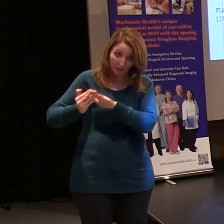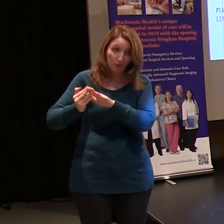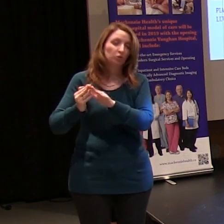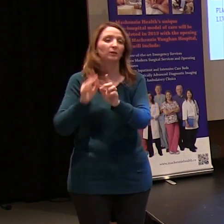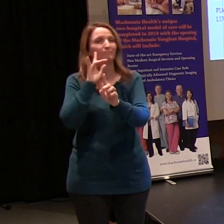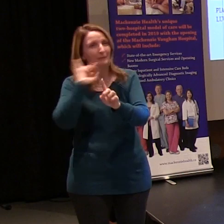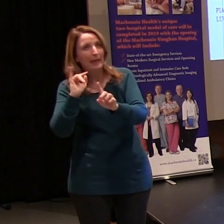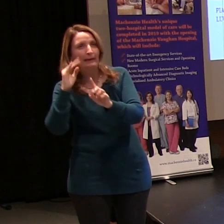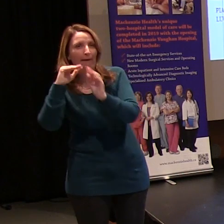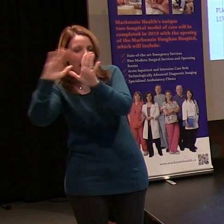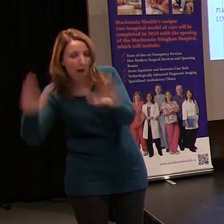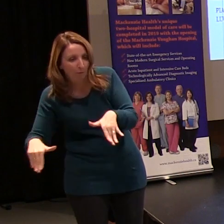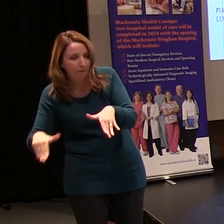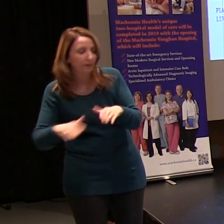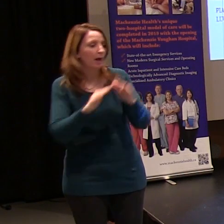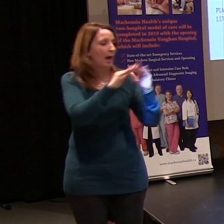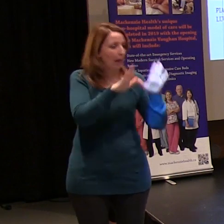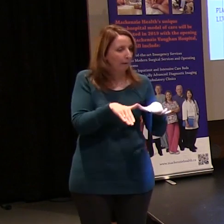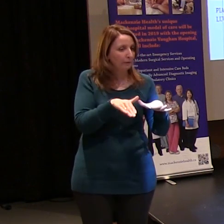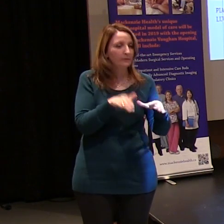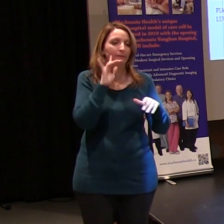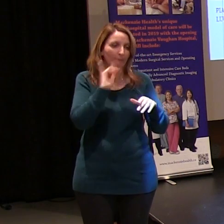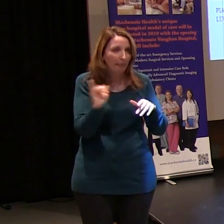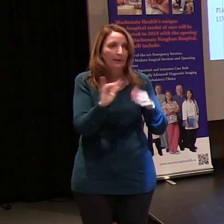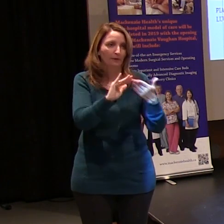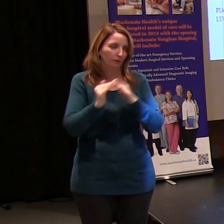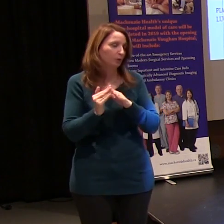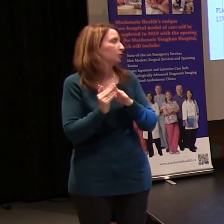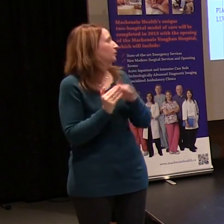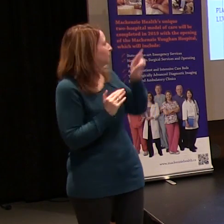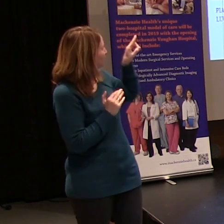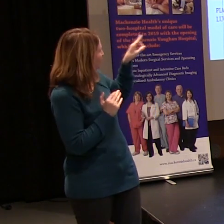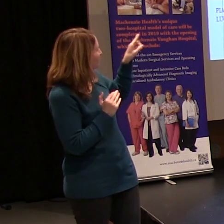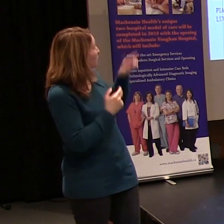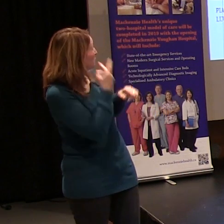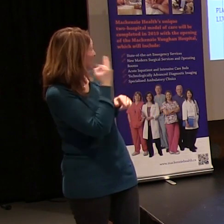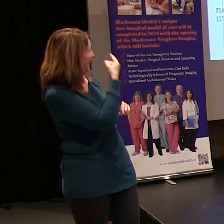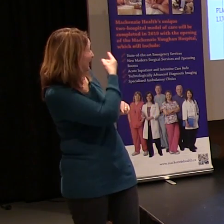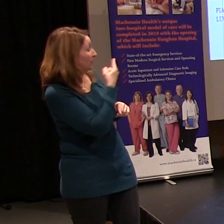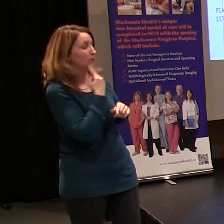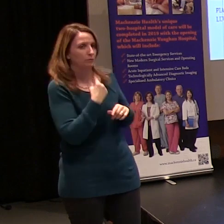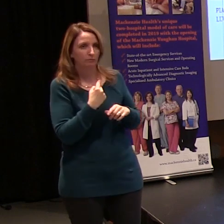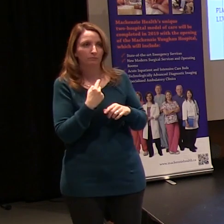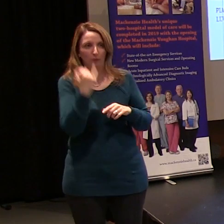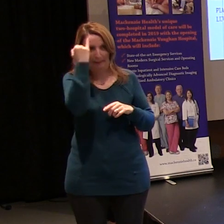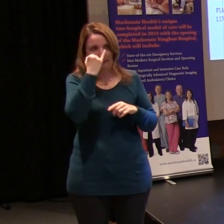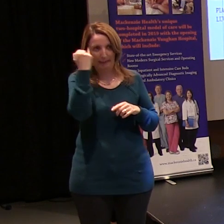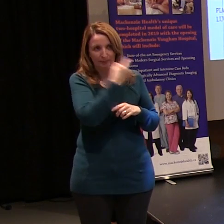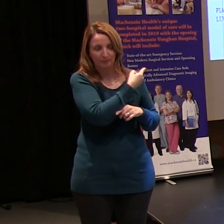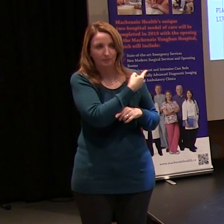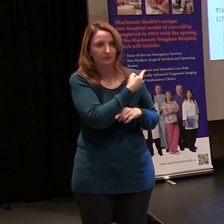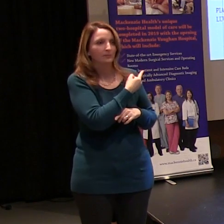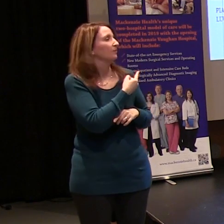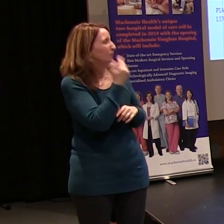a village. And what is really meaning of that, and you can see a beautiful piazzetta from Italy, probably some people know where